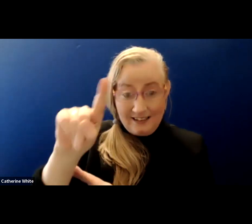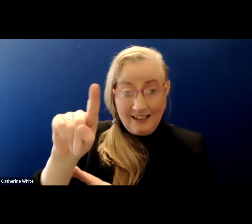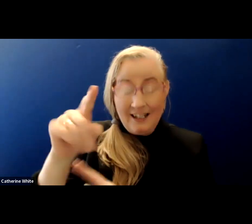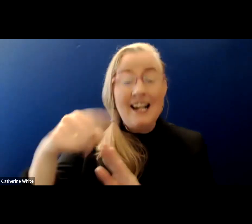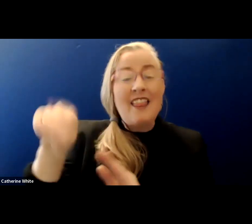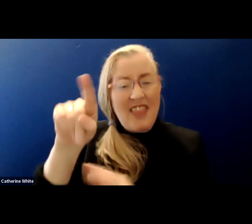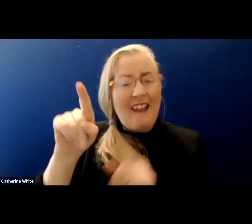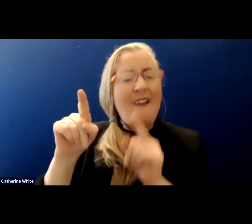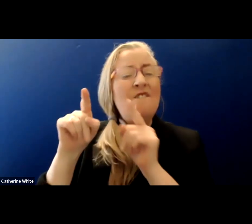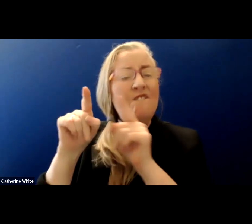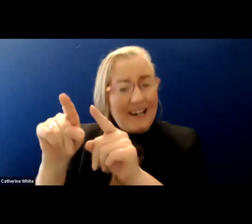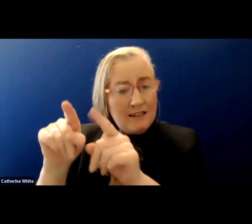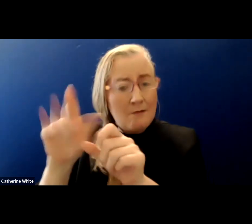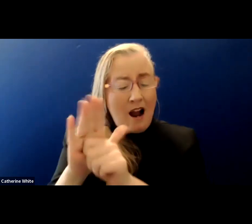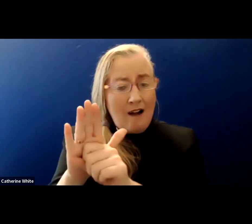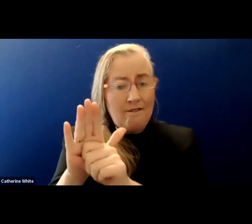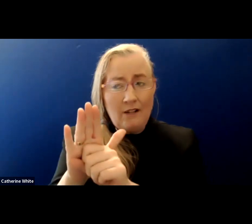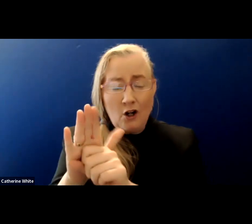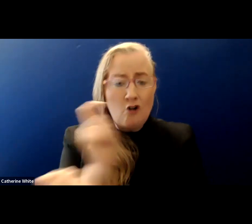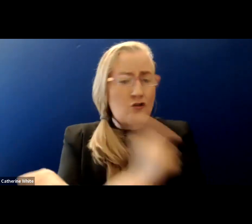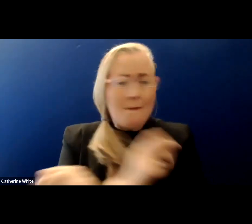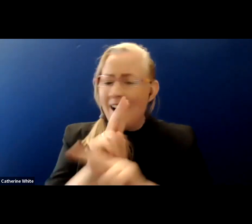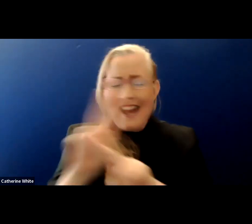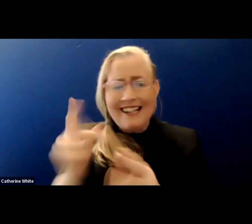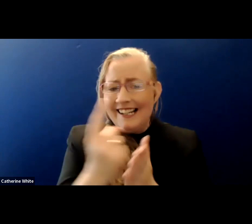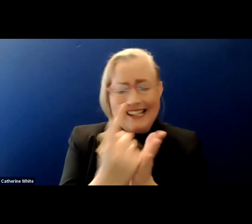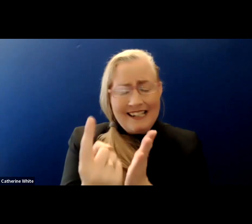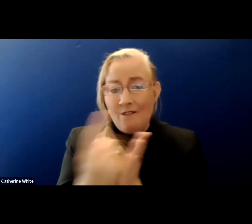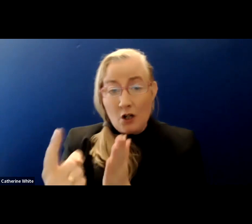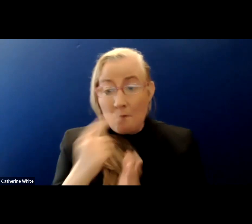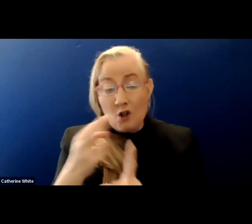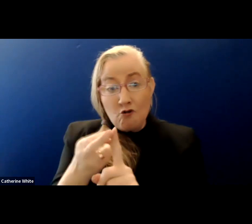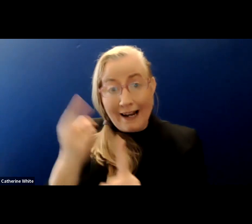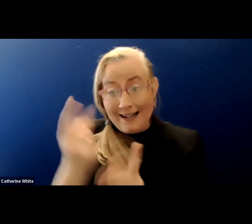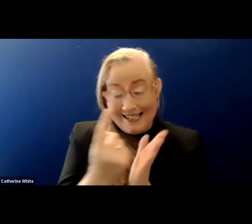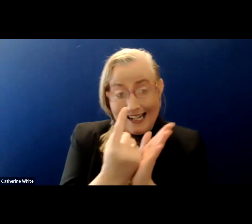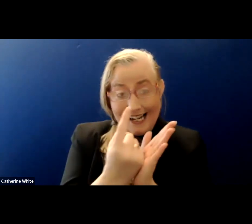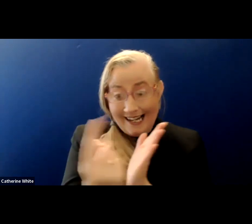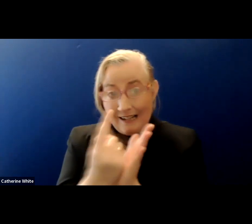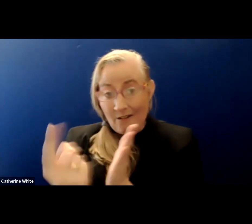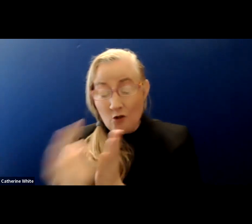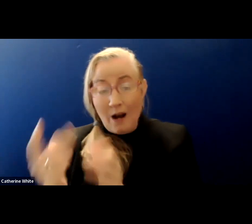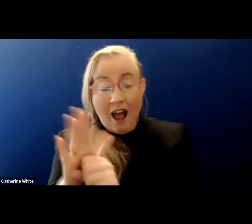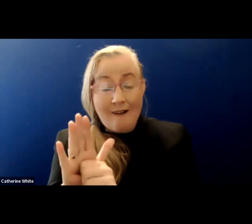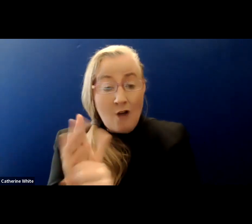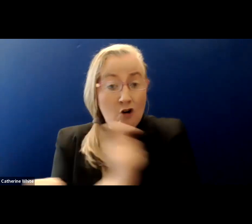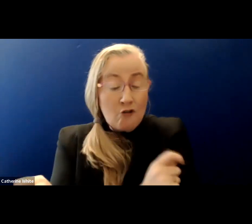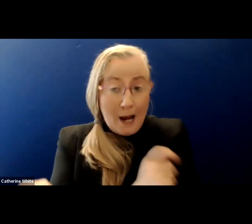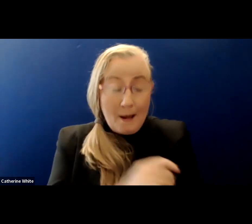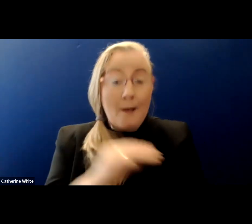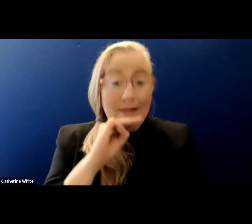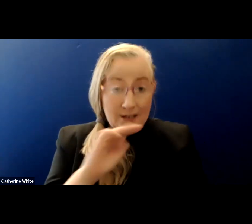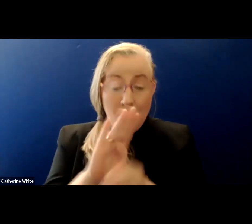are the victims of this crime and not individuals. And recognizing individuals as victims of the crime could therefore run into